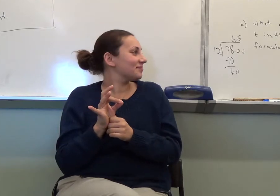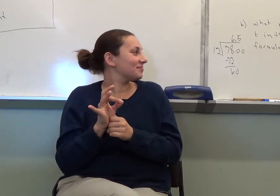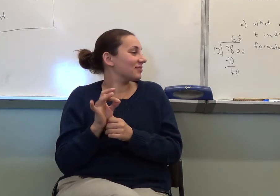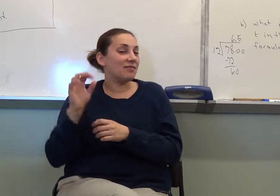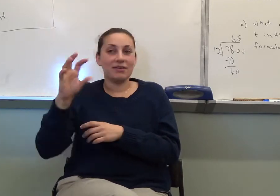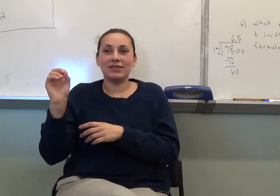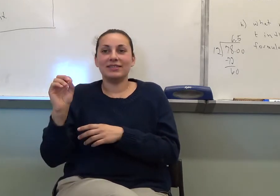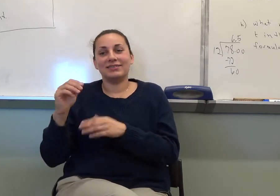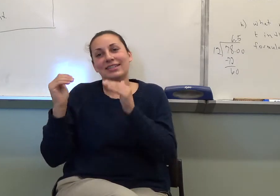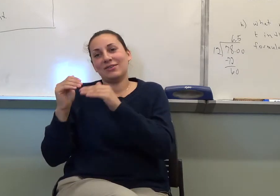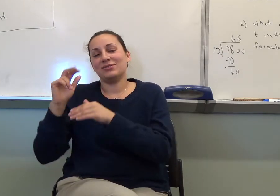is